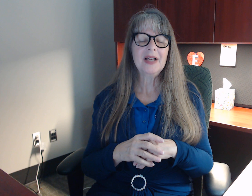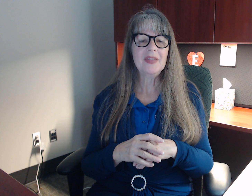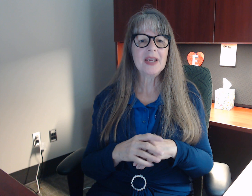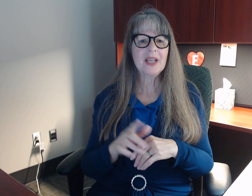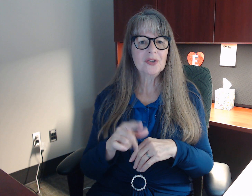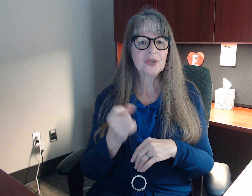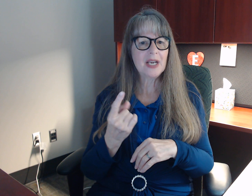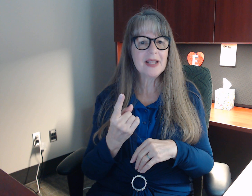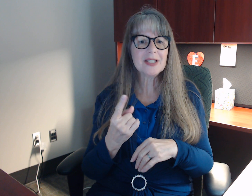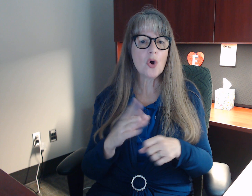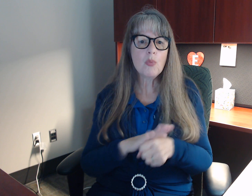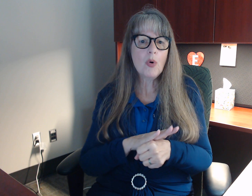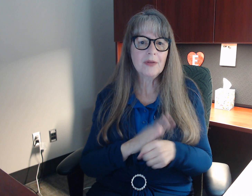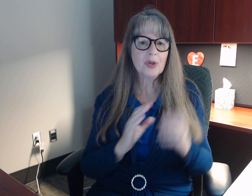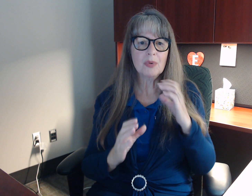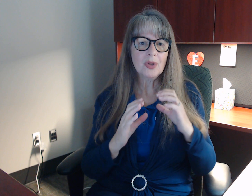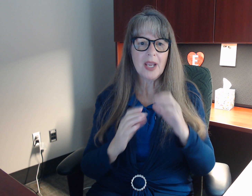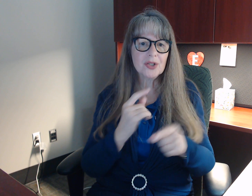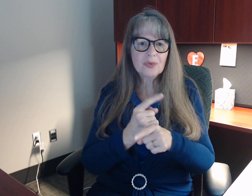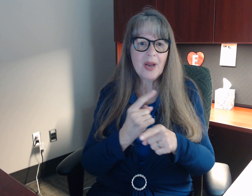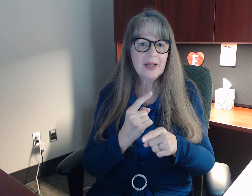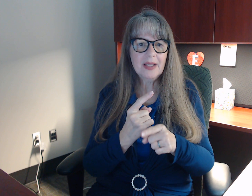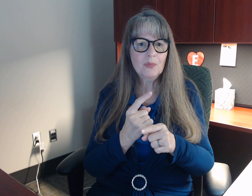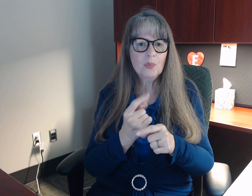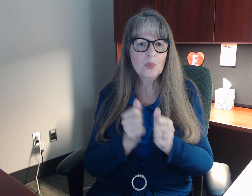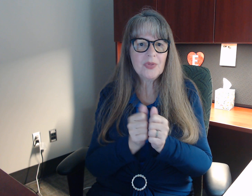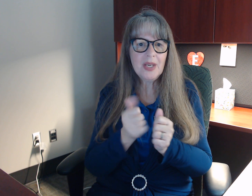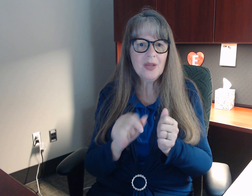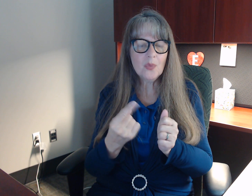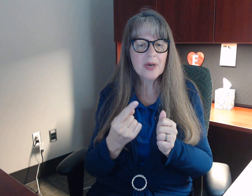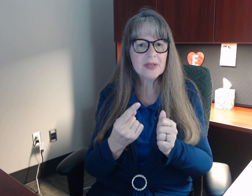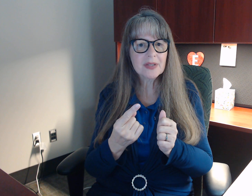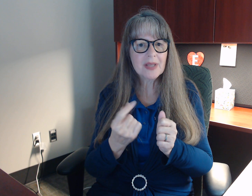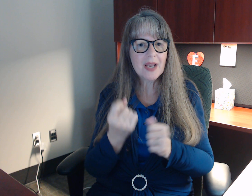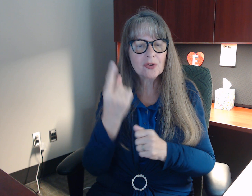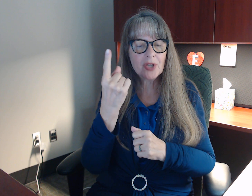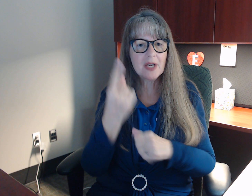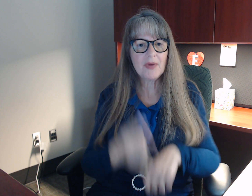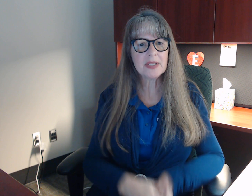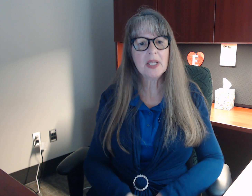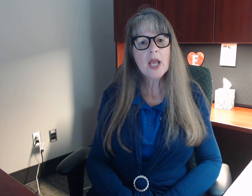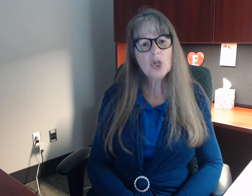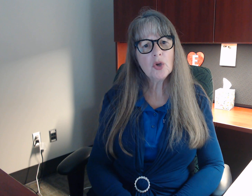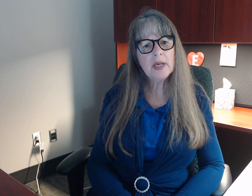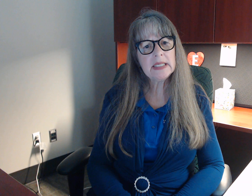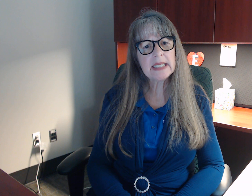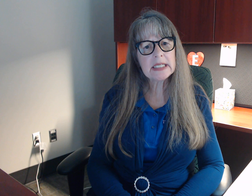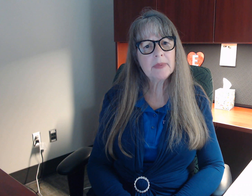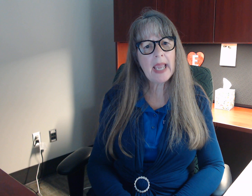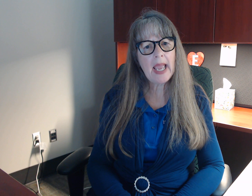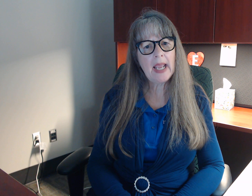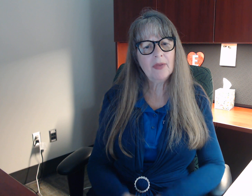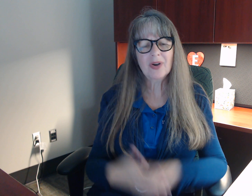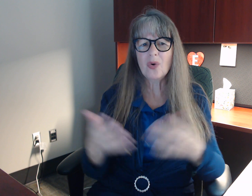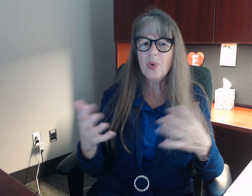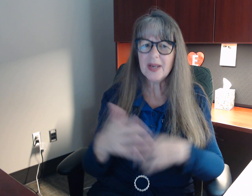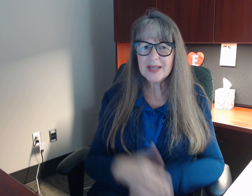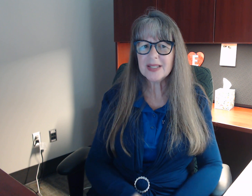they can understand. And that's the whole point of communication, right? With anyone, is that they understand. If I said, I need to take some K, they're going to go, "What is